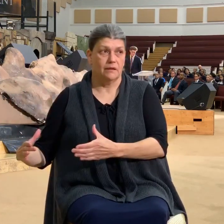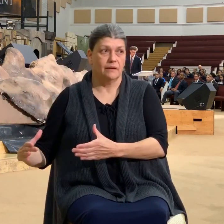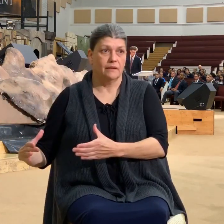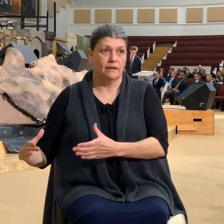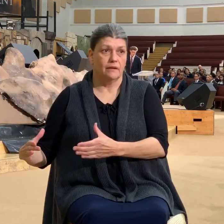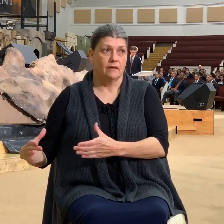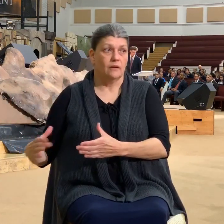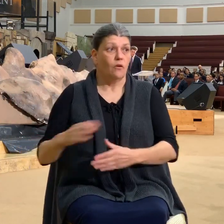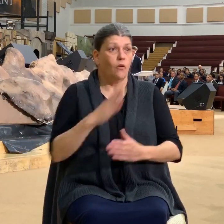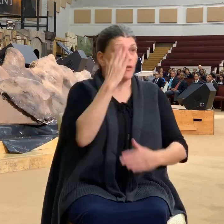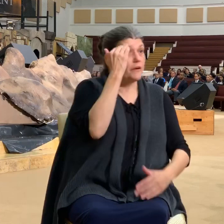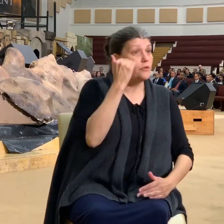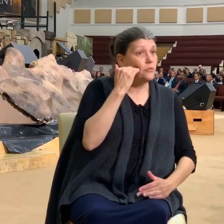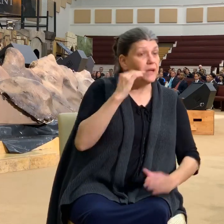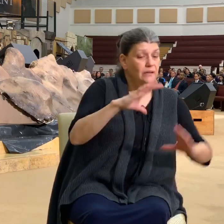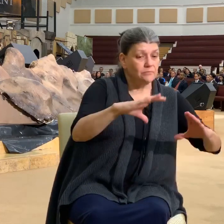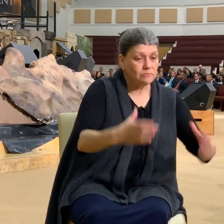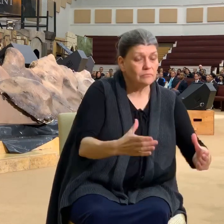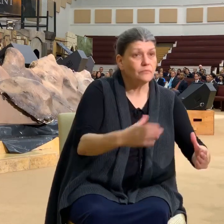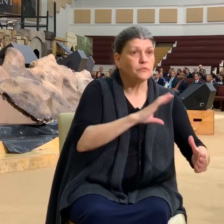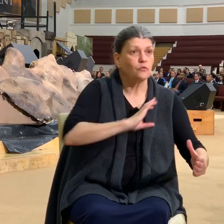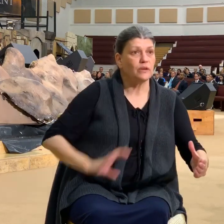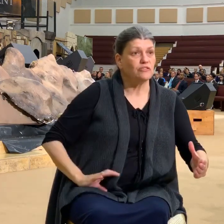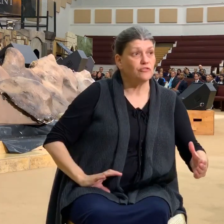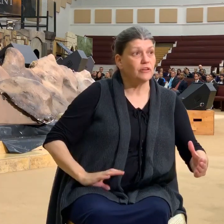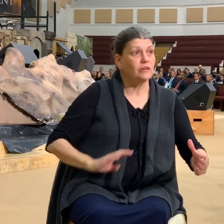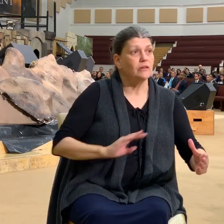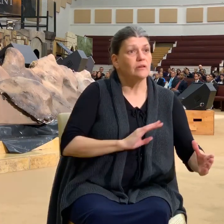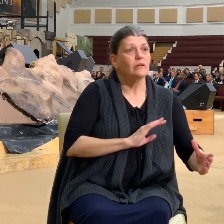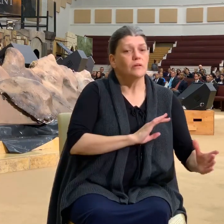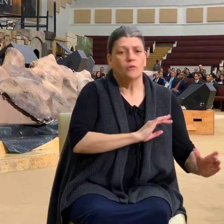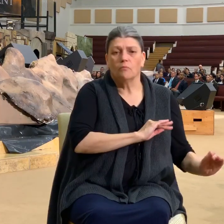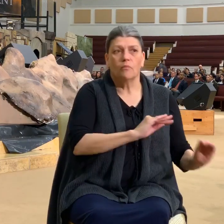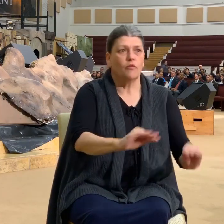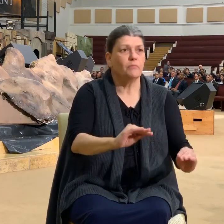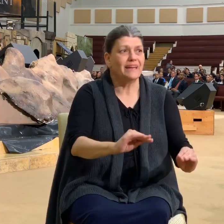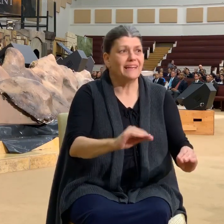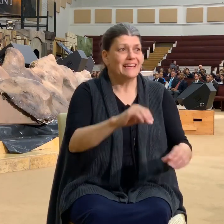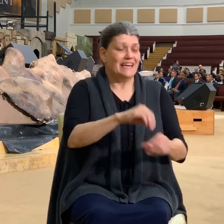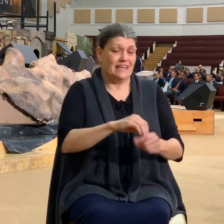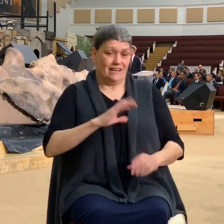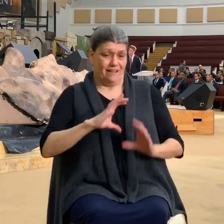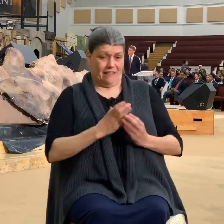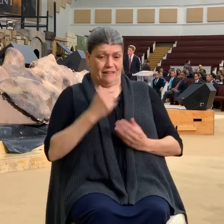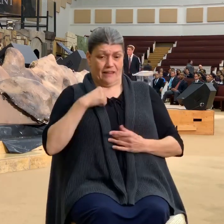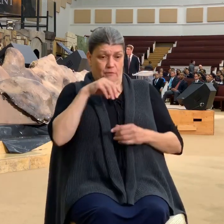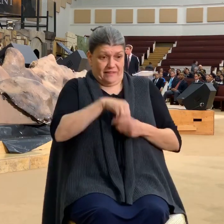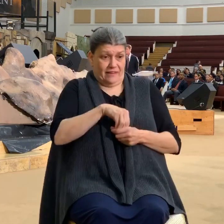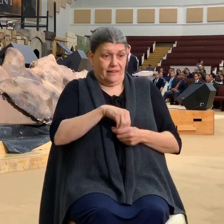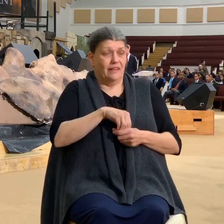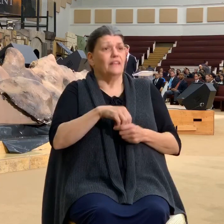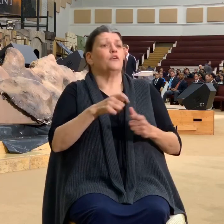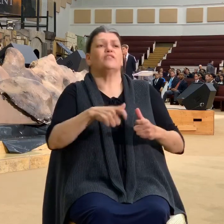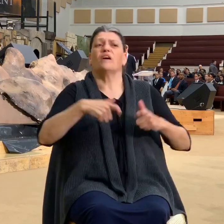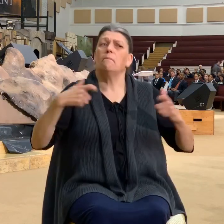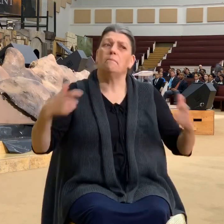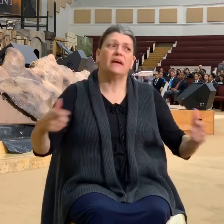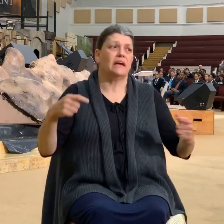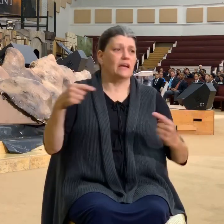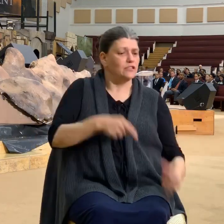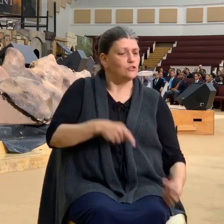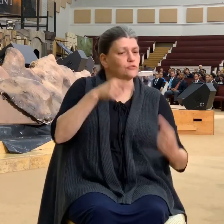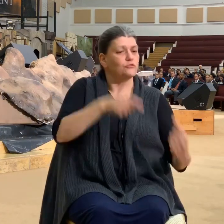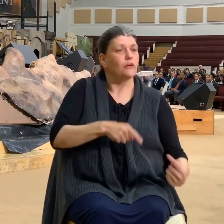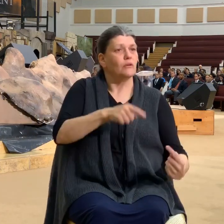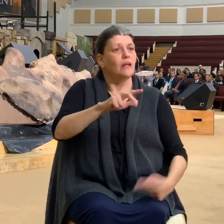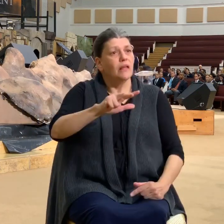the Korean Christian movement. In one of the doctoral classes I was with, there is a big struggle right now in what they call the